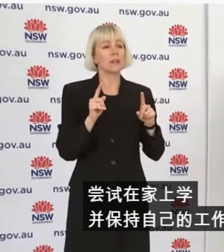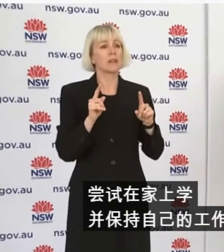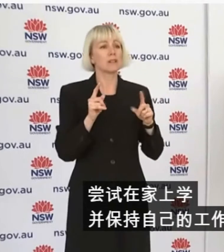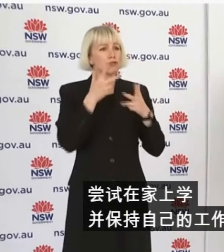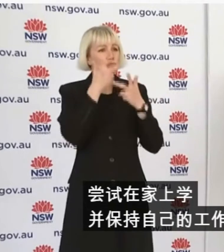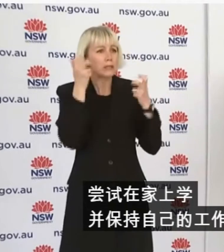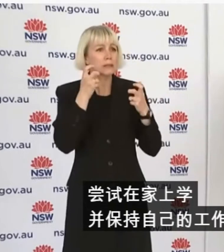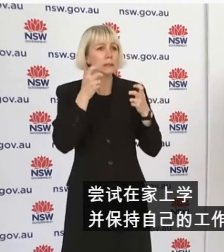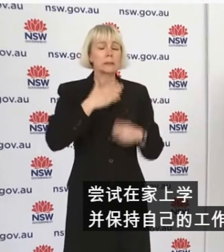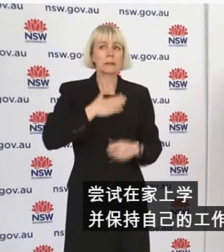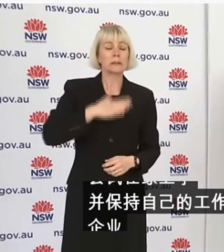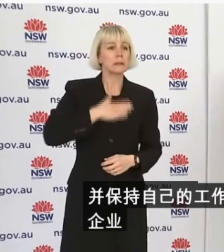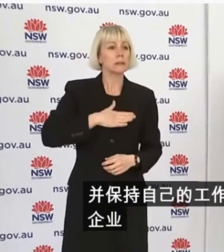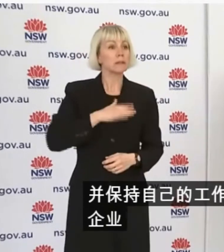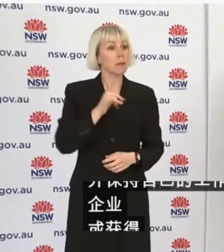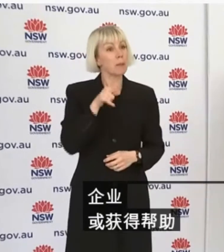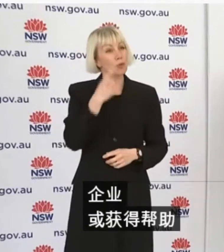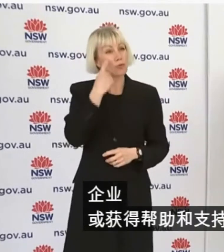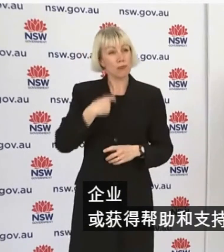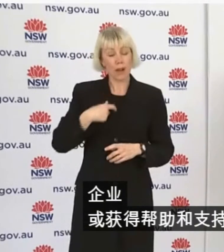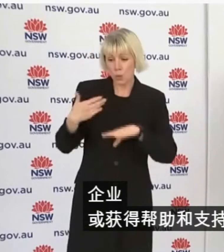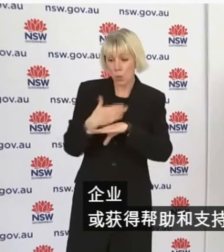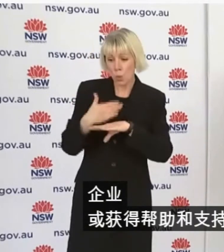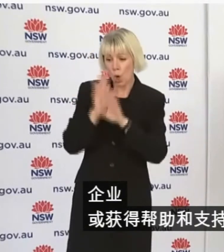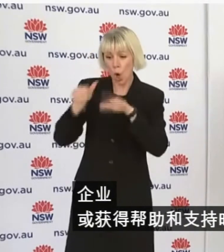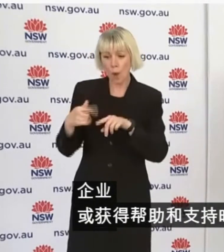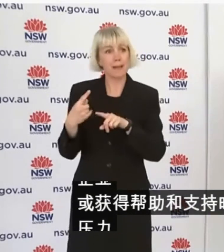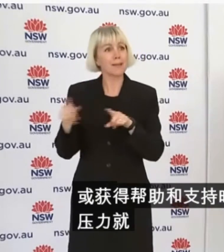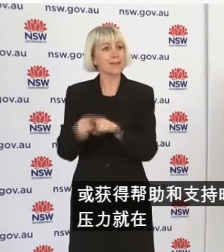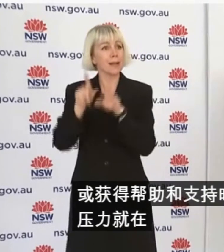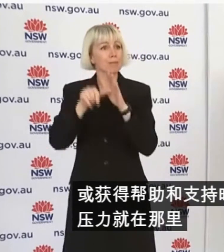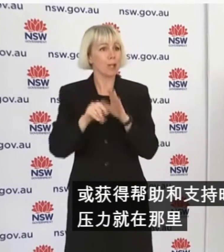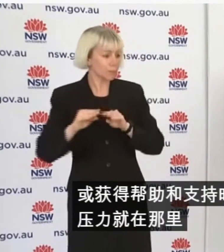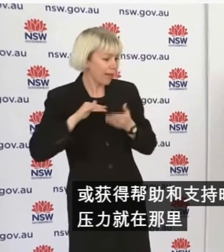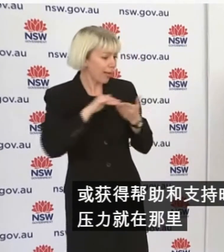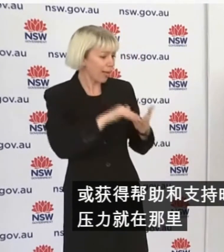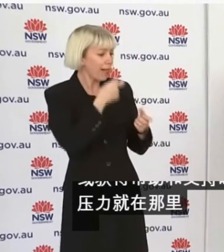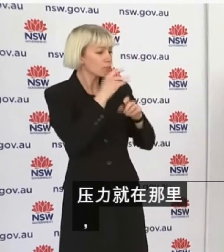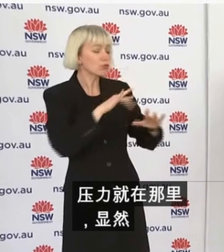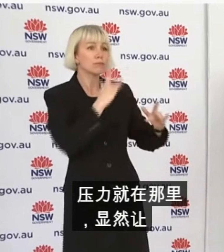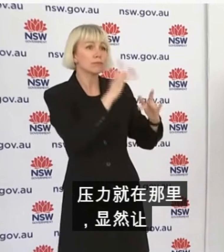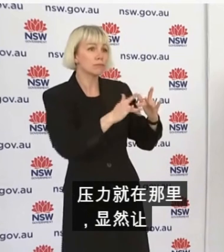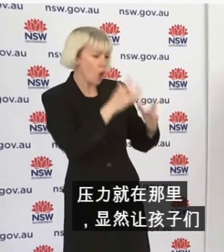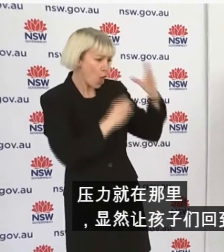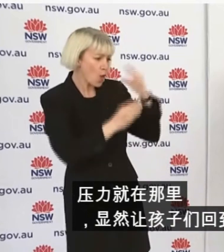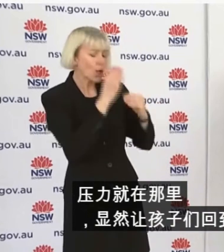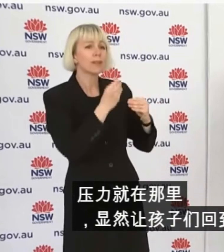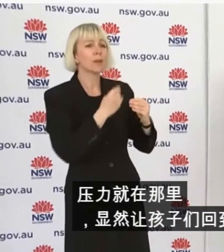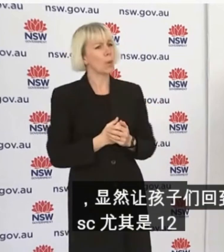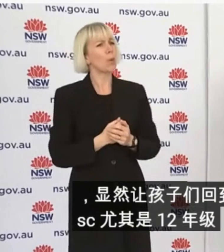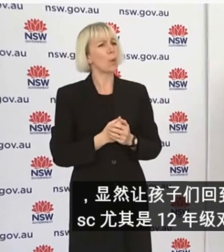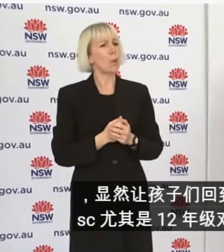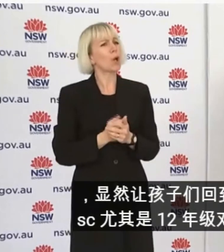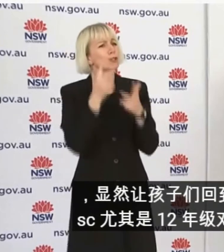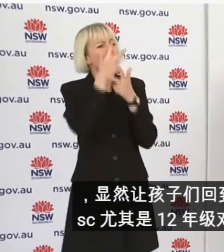job, or run your own business, or get help and support. And so the stresses are there, and obviously getting kids back to